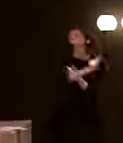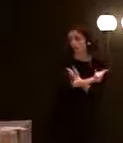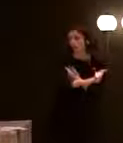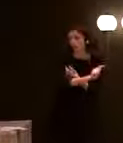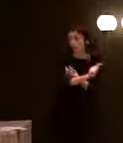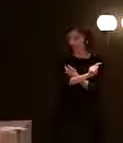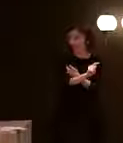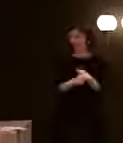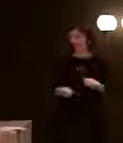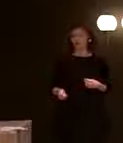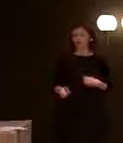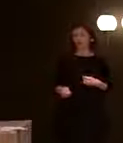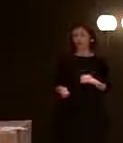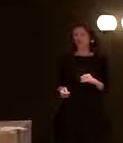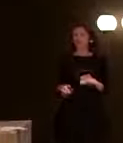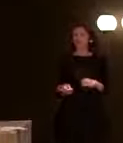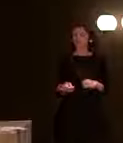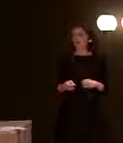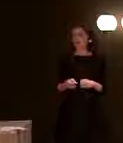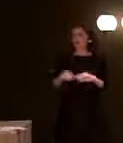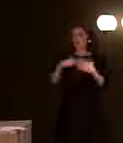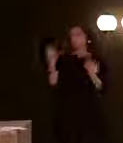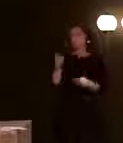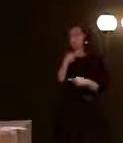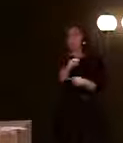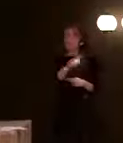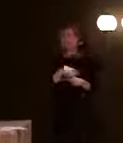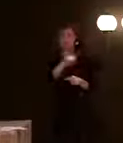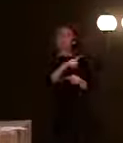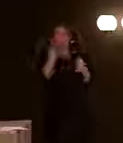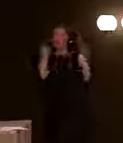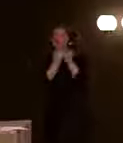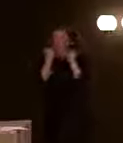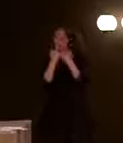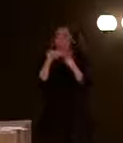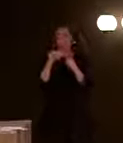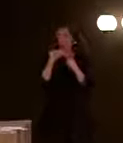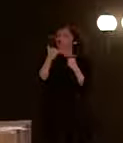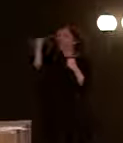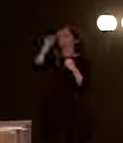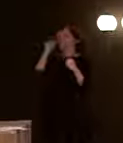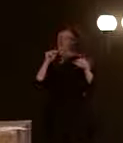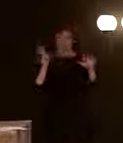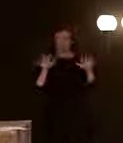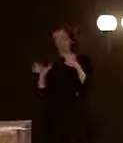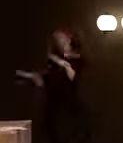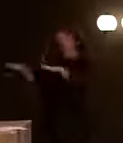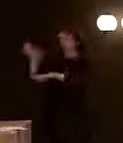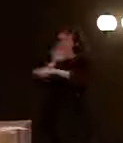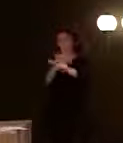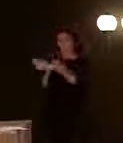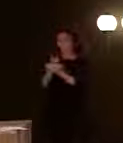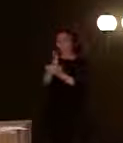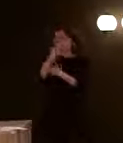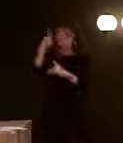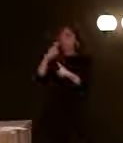so not only are they practicing spatial skills, but also you need them to use prepositions. You need them to use